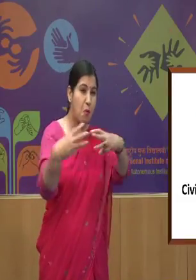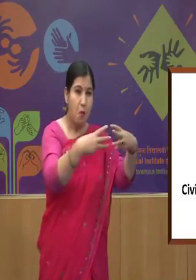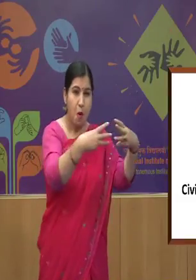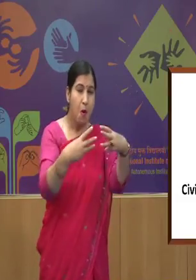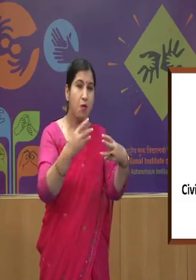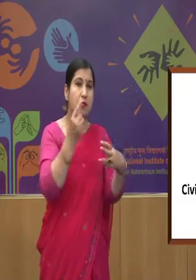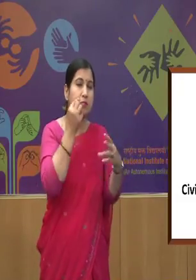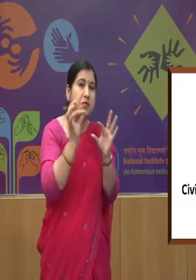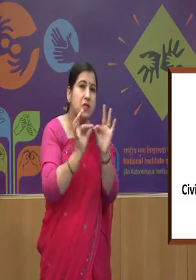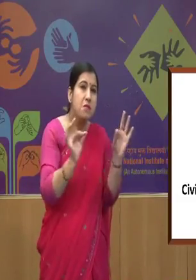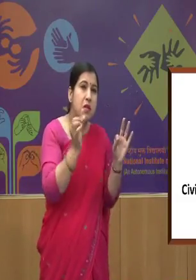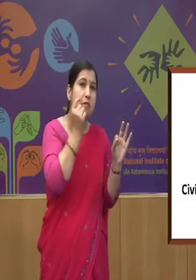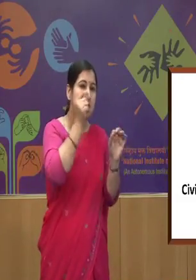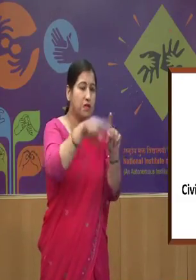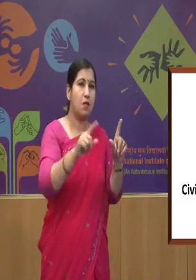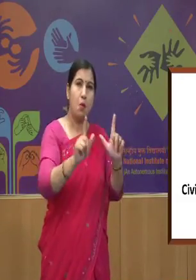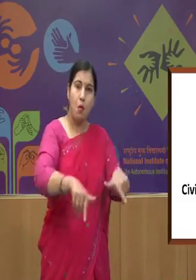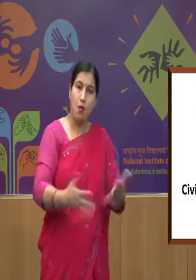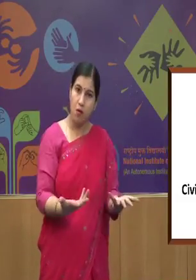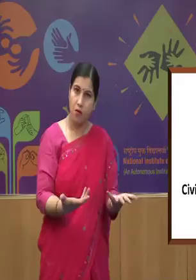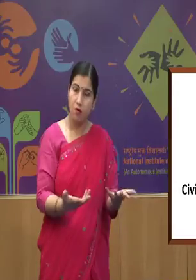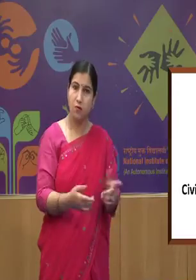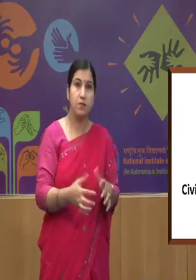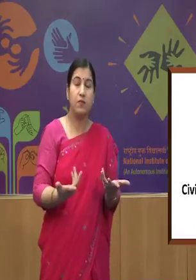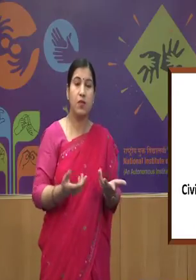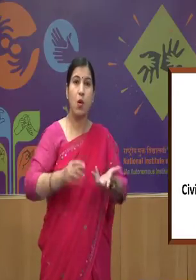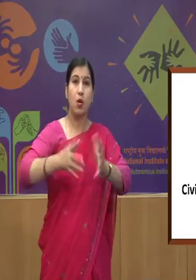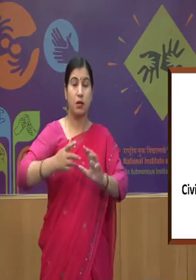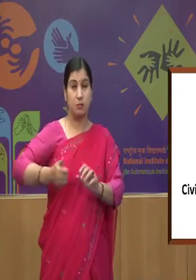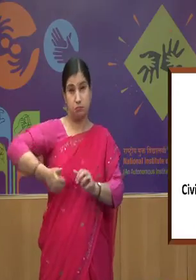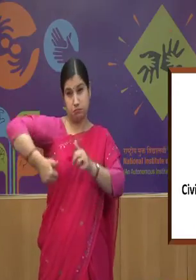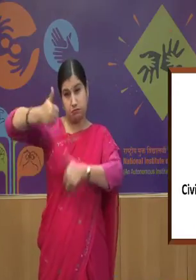mankind because of random bombings.